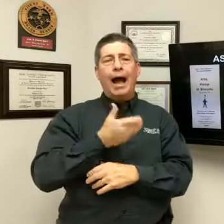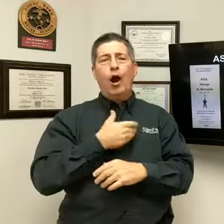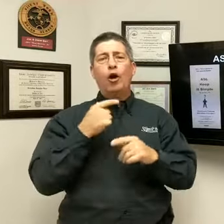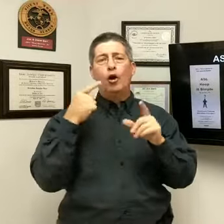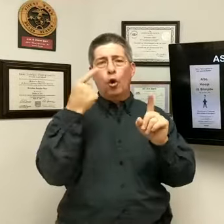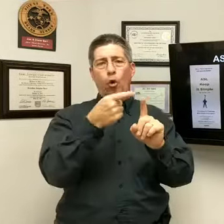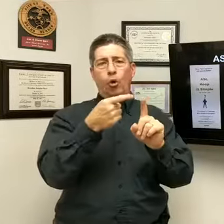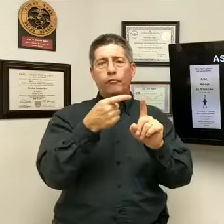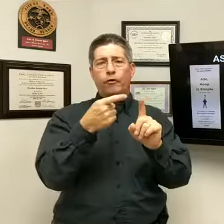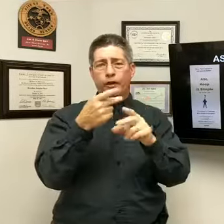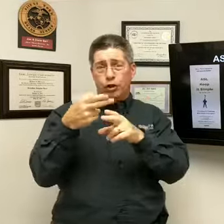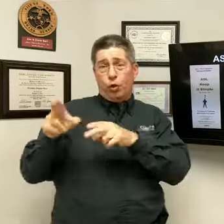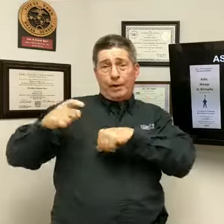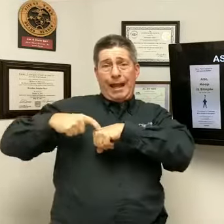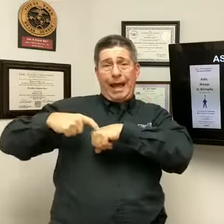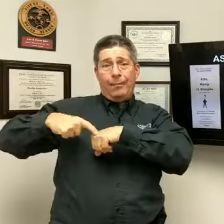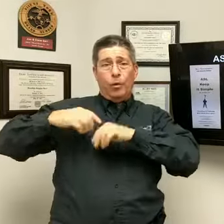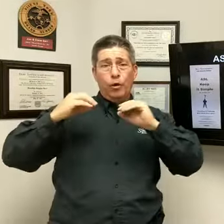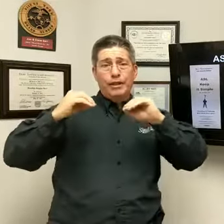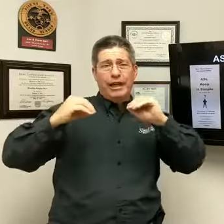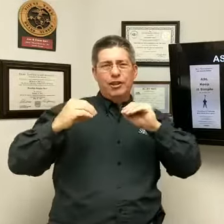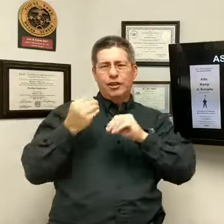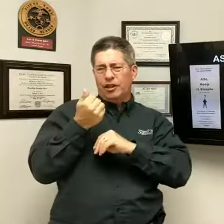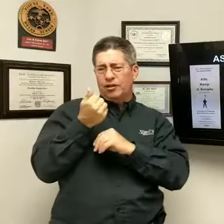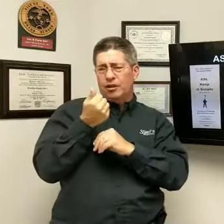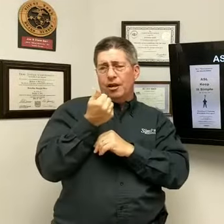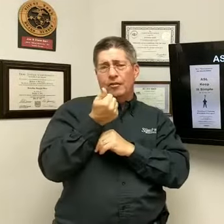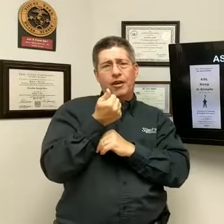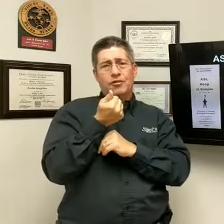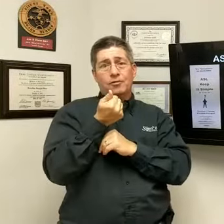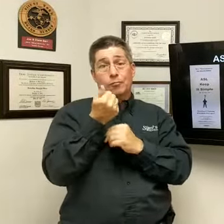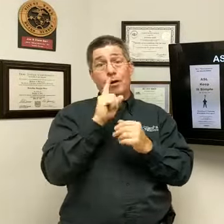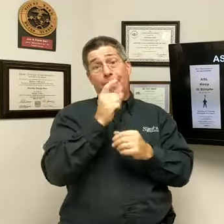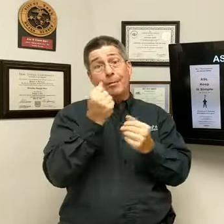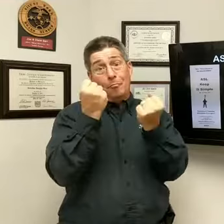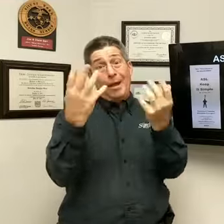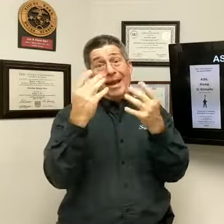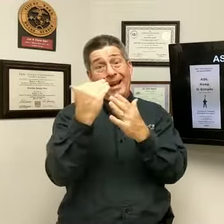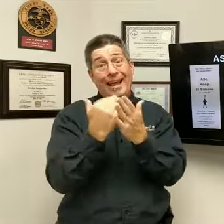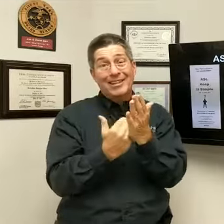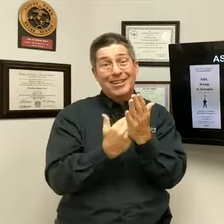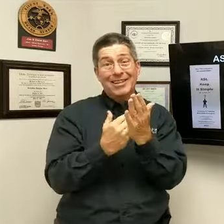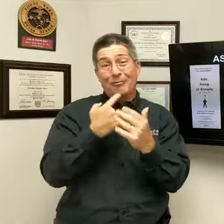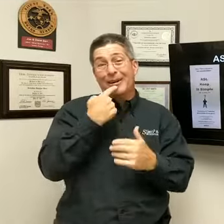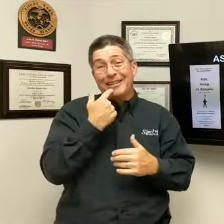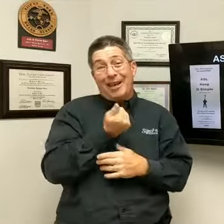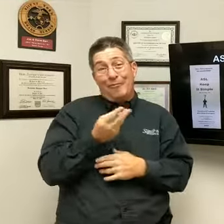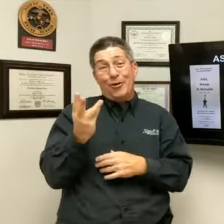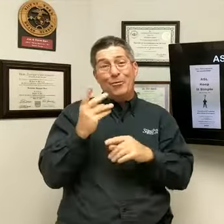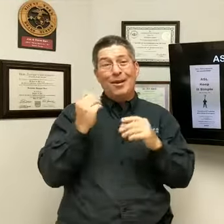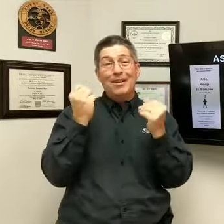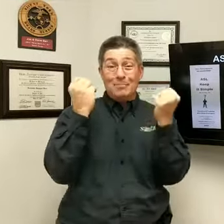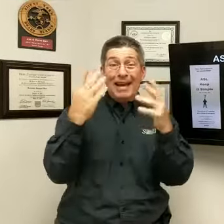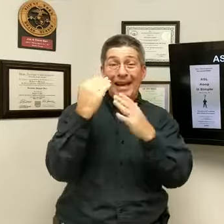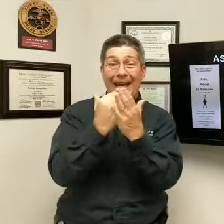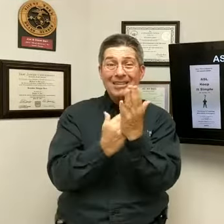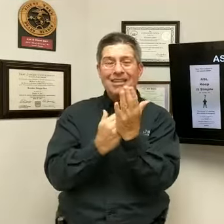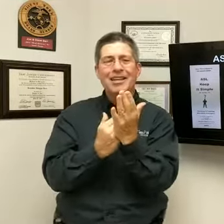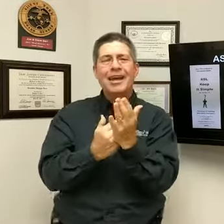our goal for this short time that we're teaching these really many lessons, I wanted to say few, but these many lessons,